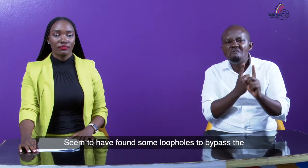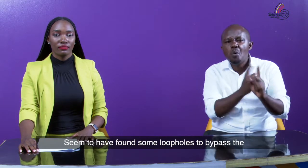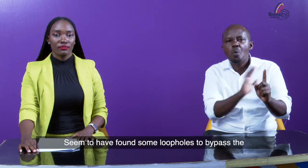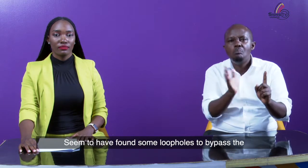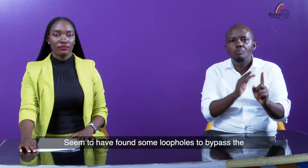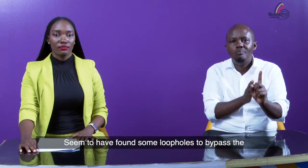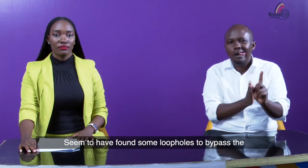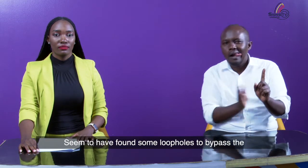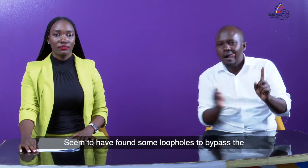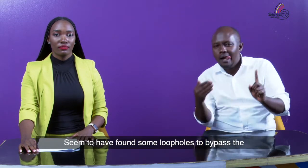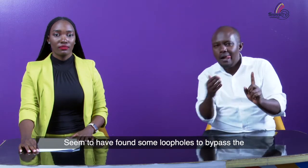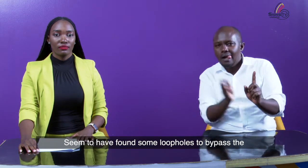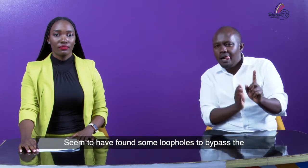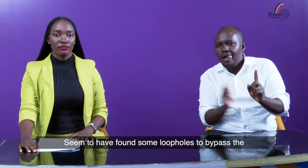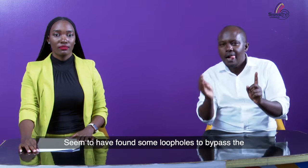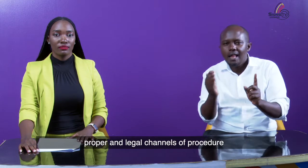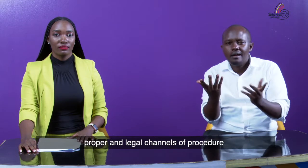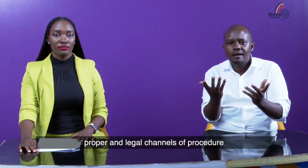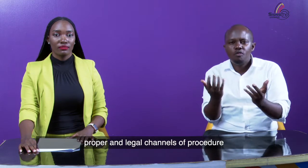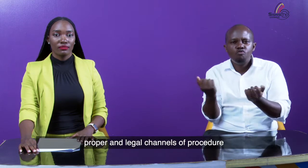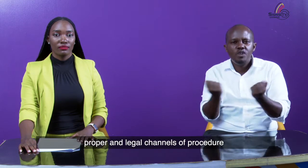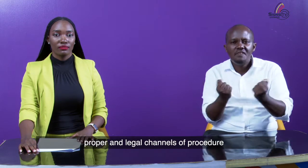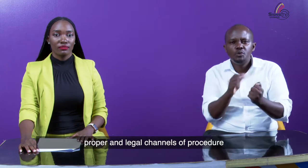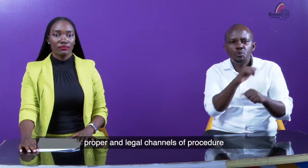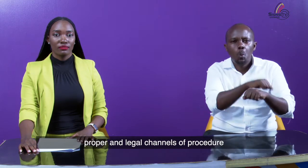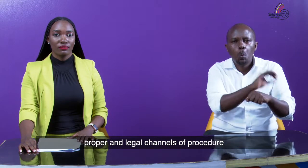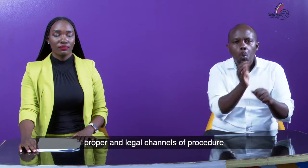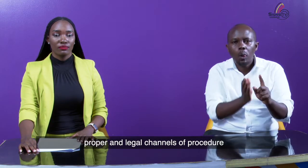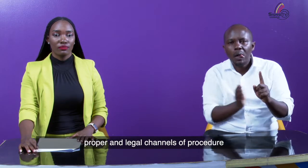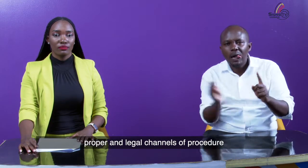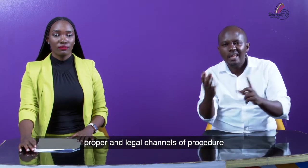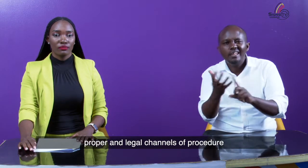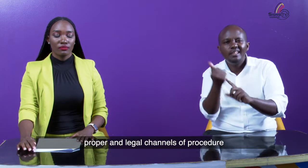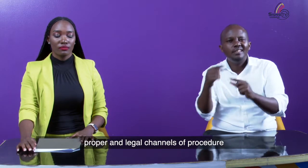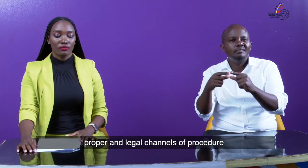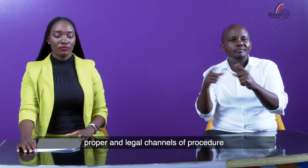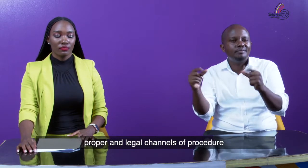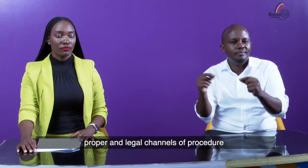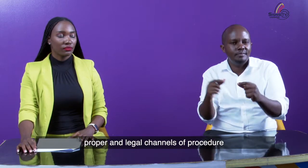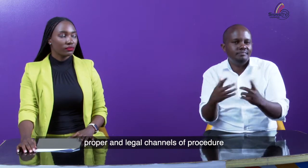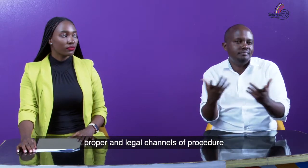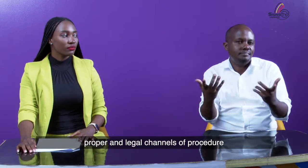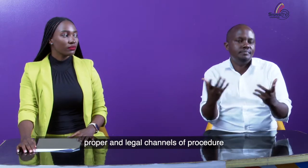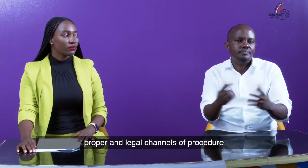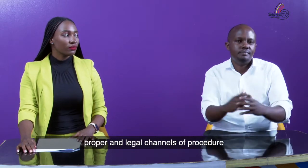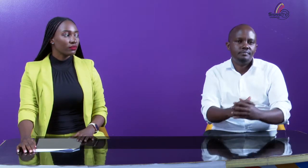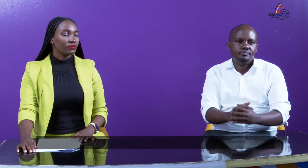loopholes to bypass the proper and legal channels of procedure.